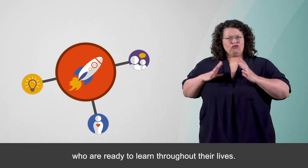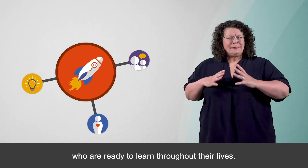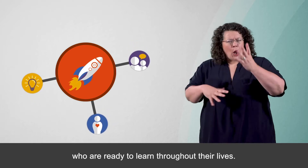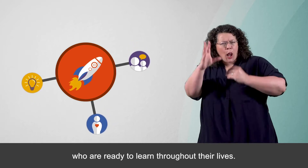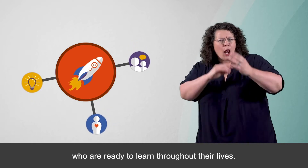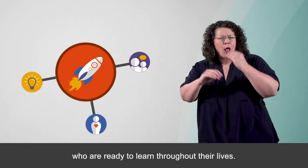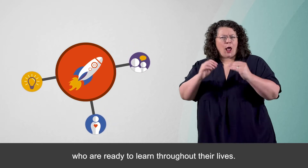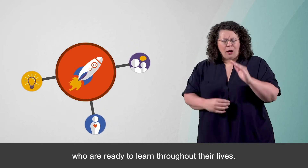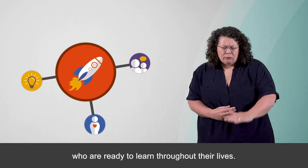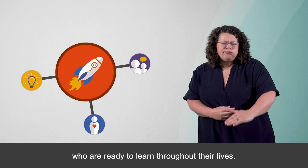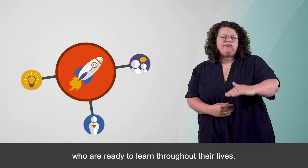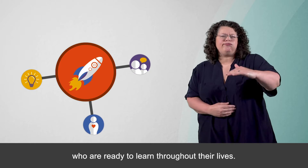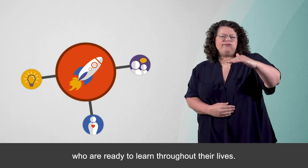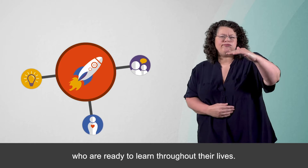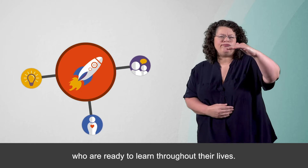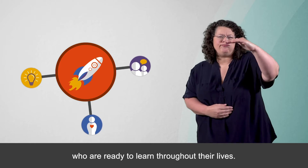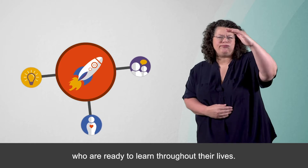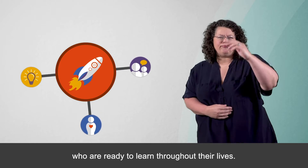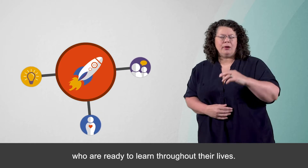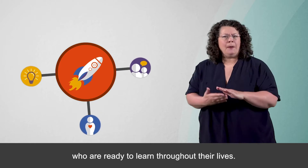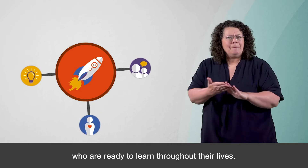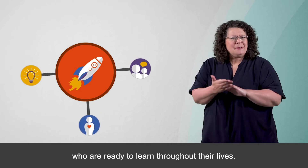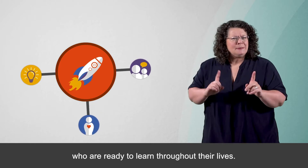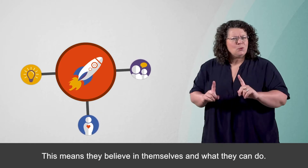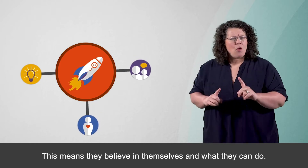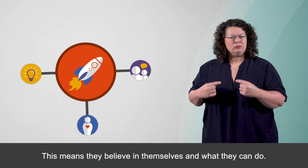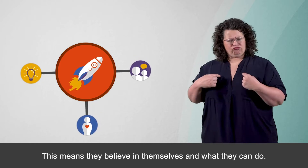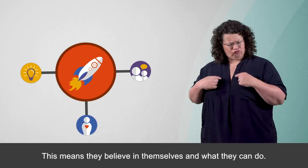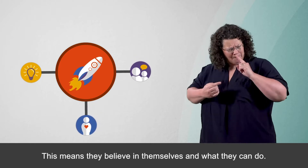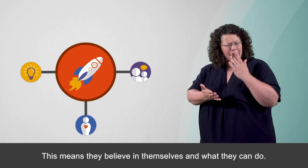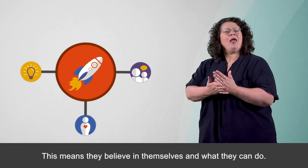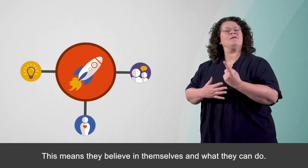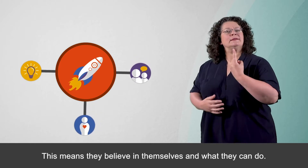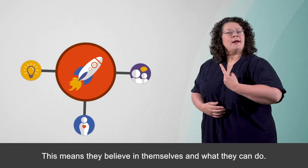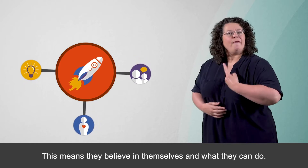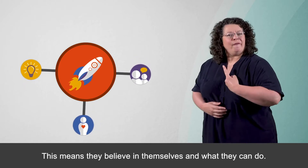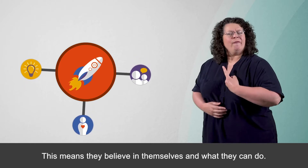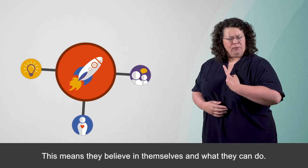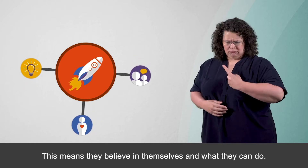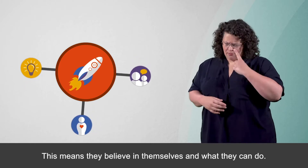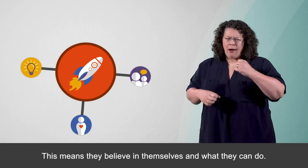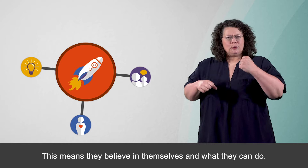who are ready to learn throughout their lives. This means they believe in themselves and what they can